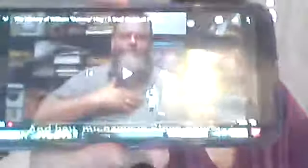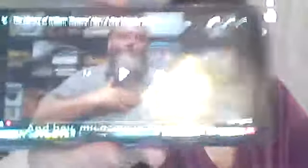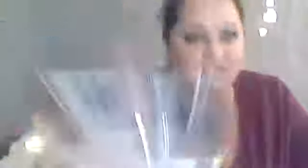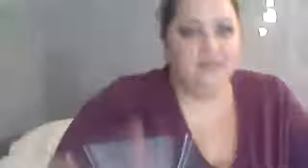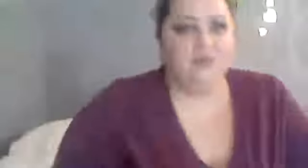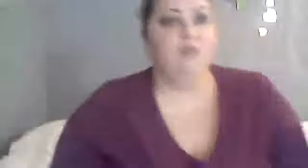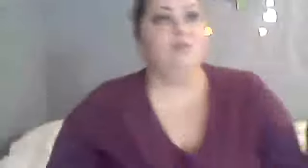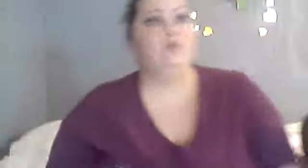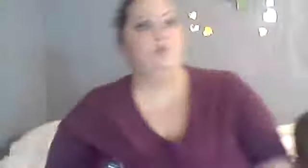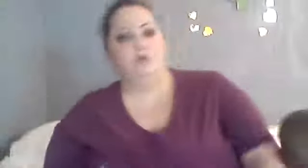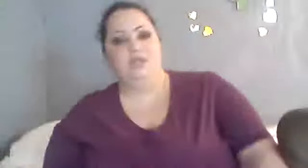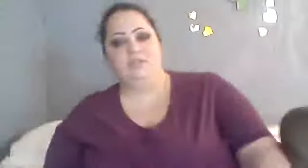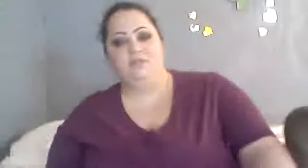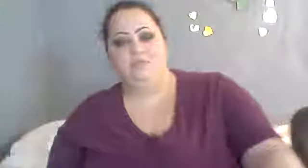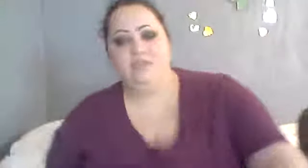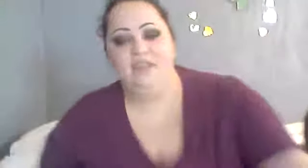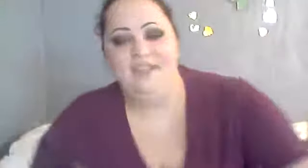Oh, it's gonna not really work well, is it?